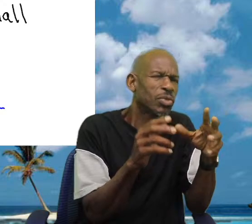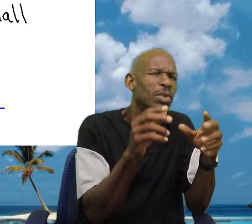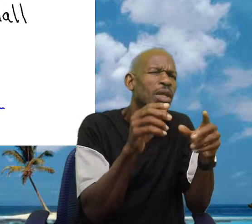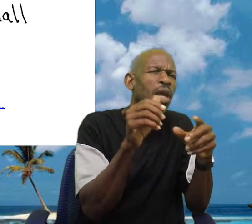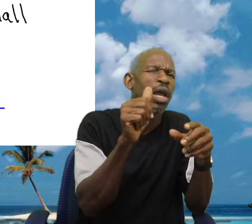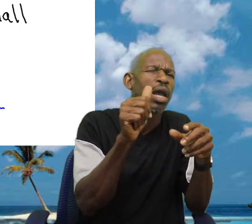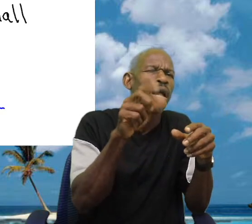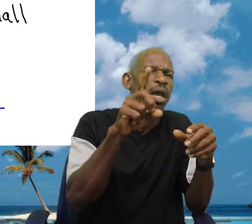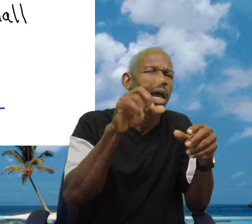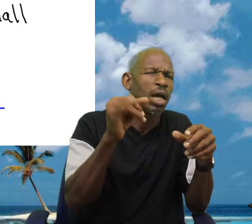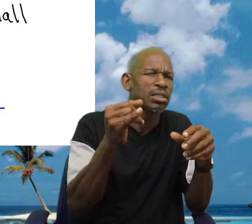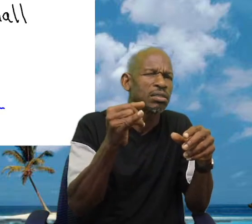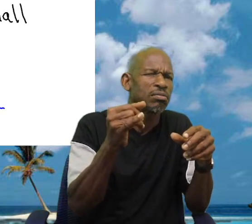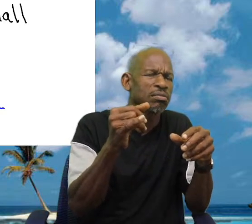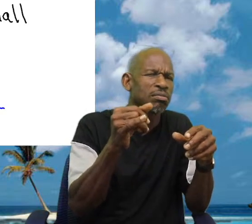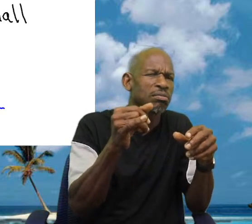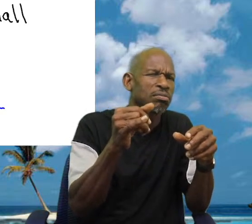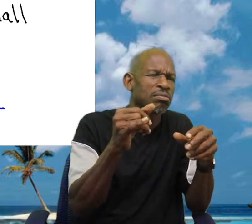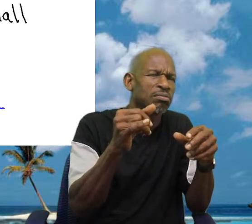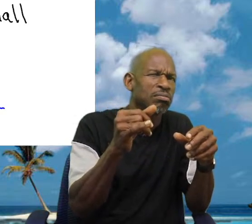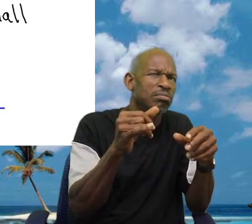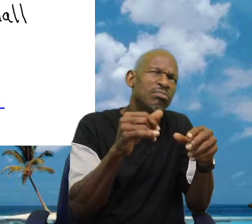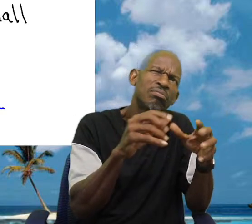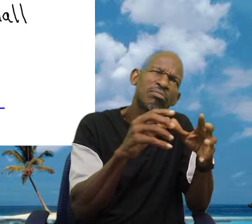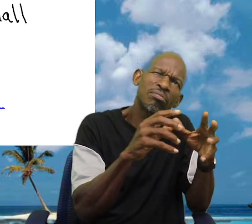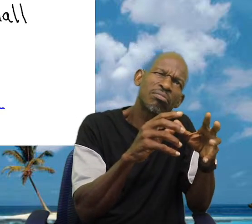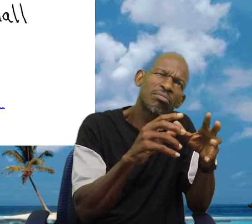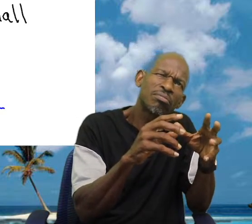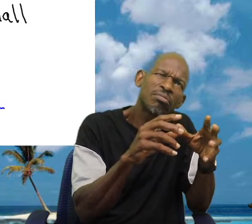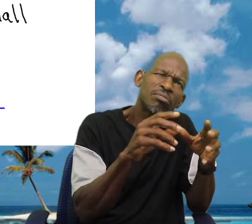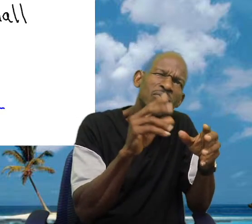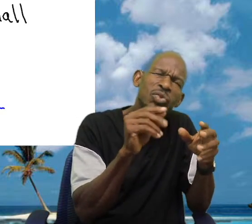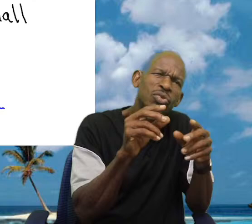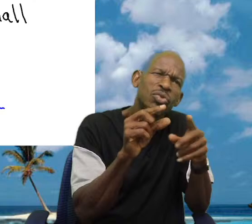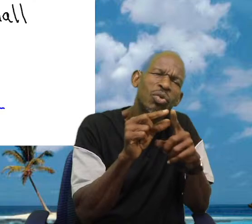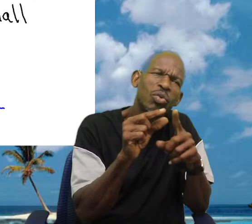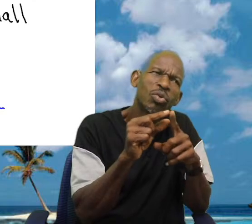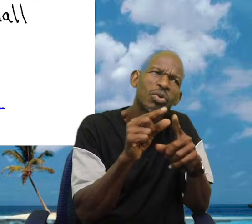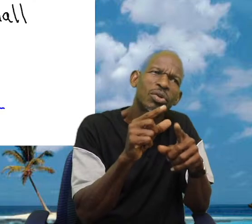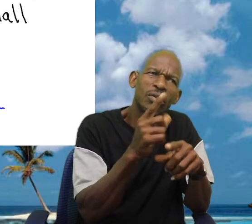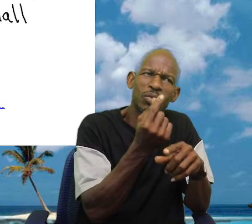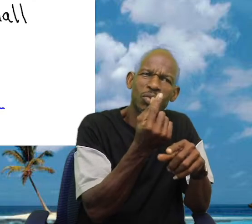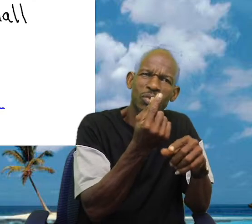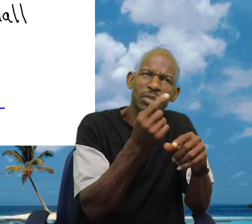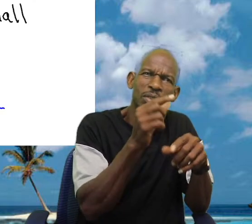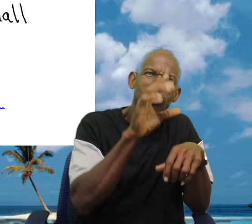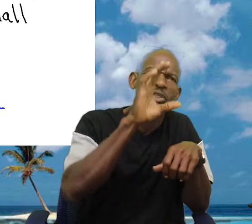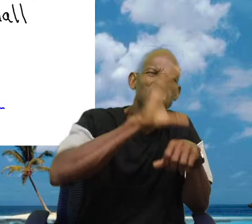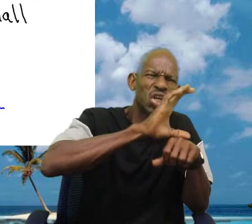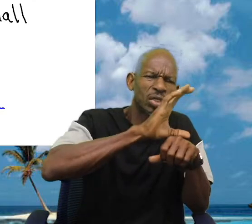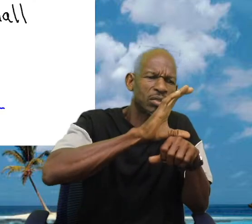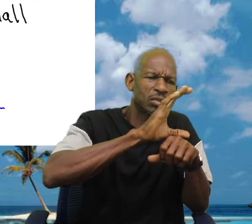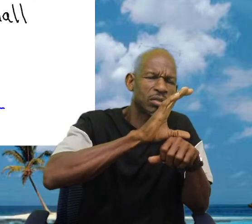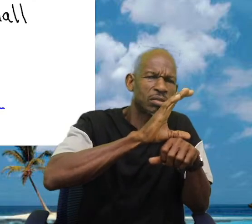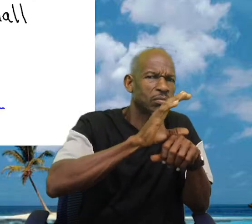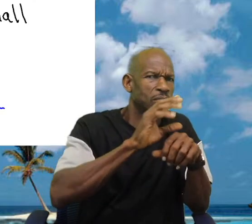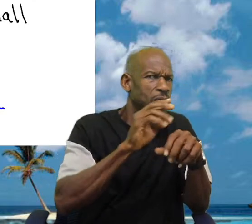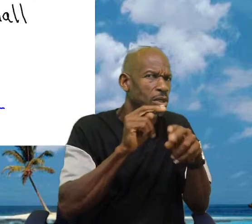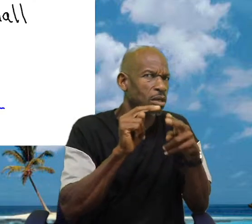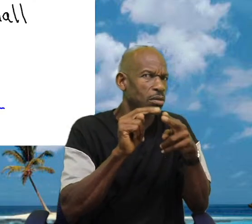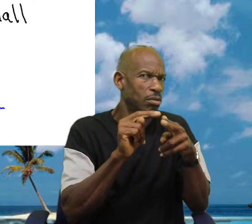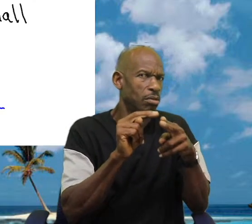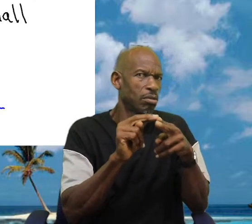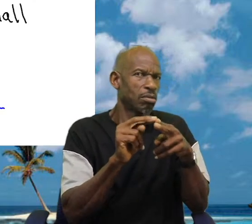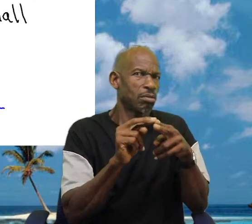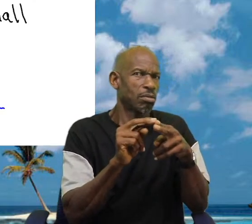see church by itself without any words around, you just have the word church written on the board. Church is known